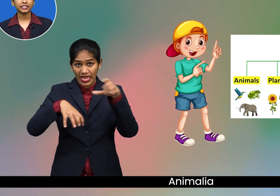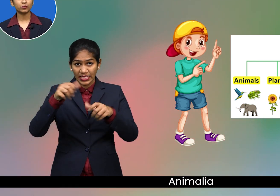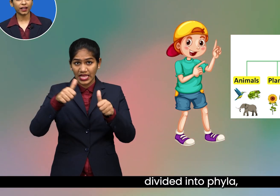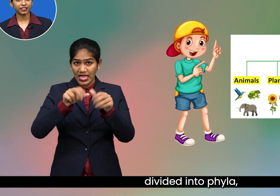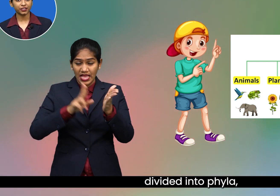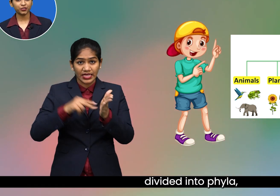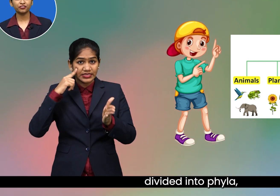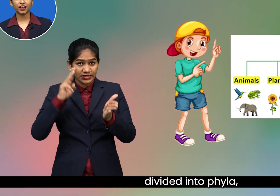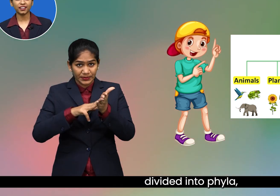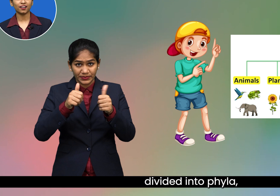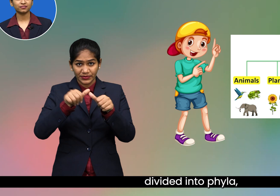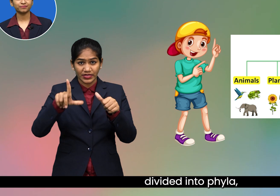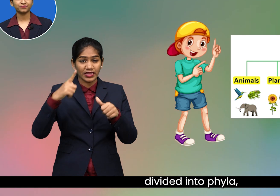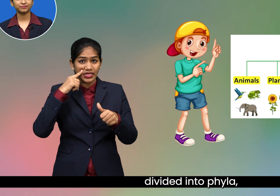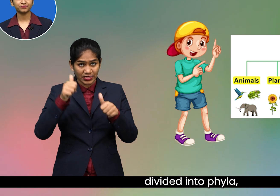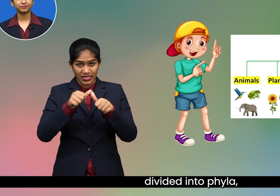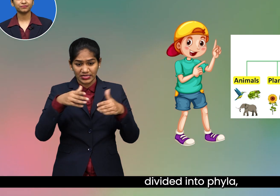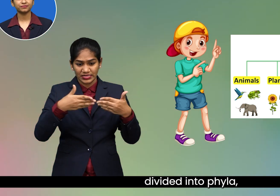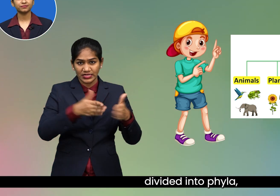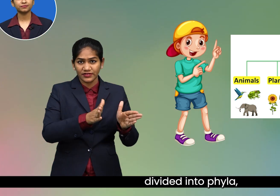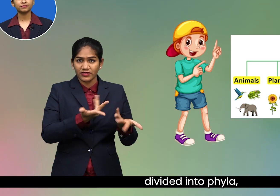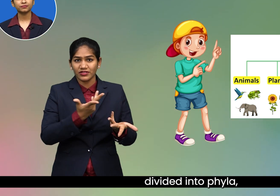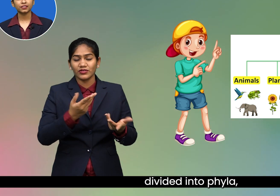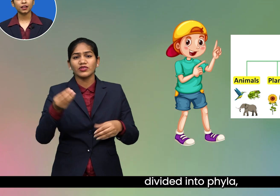Animalia divided into phyla.